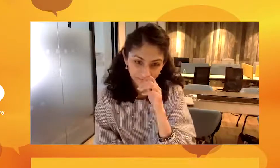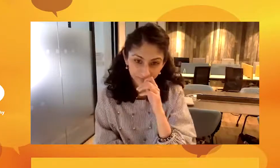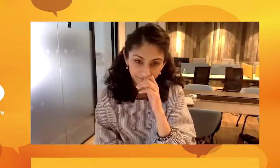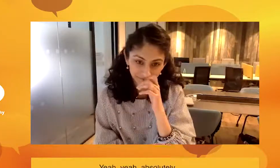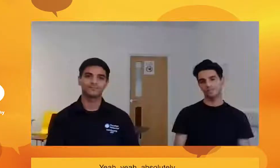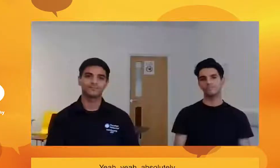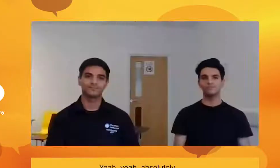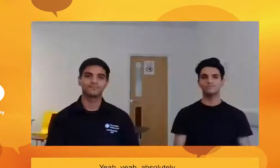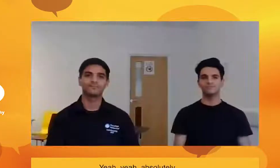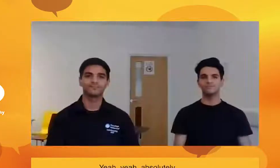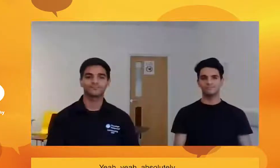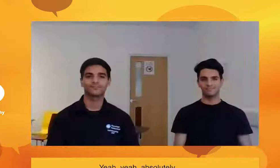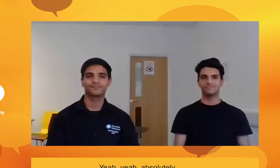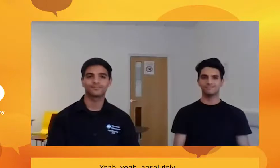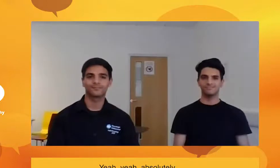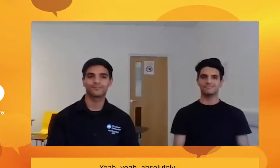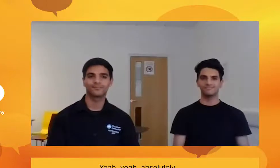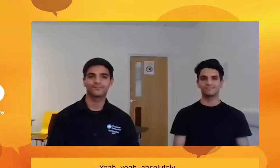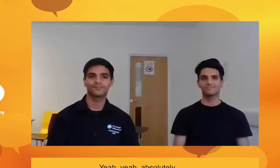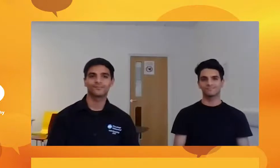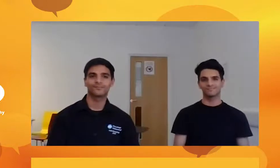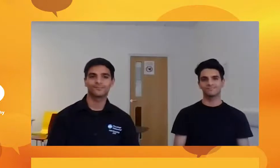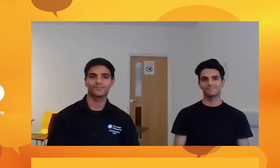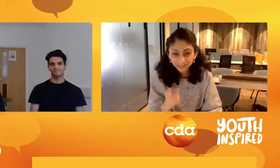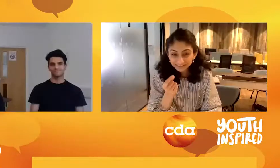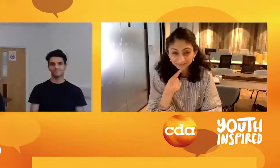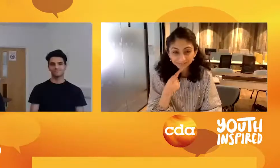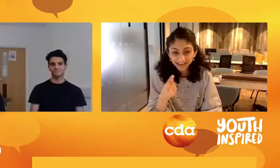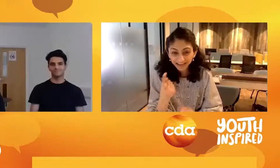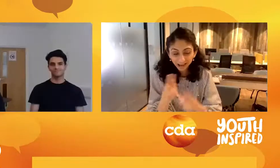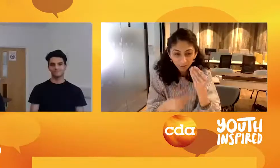that? Yeah, absolutely.